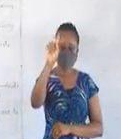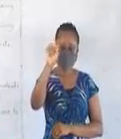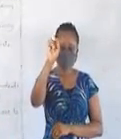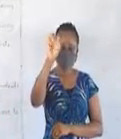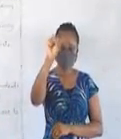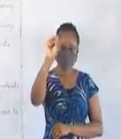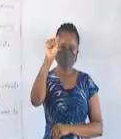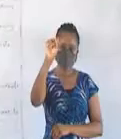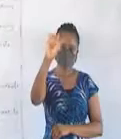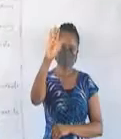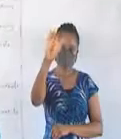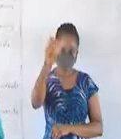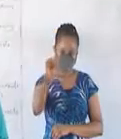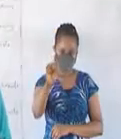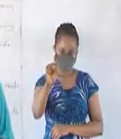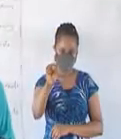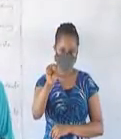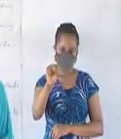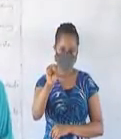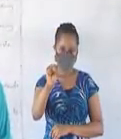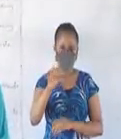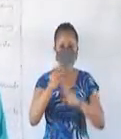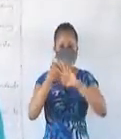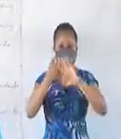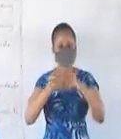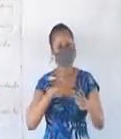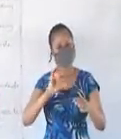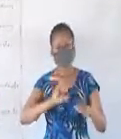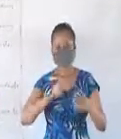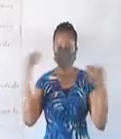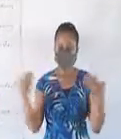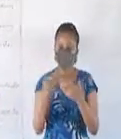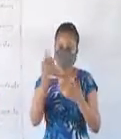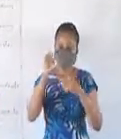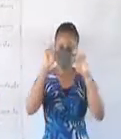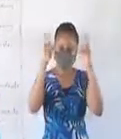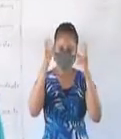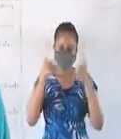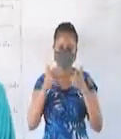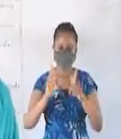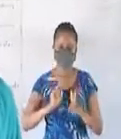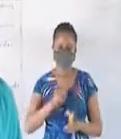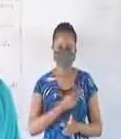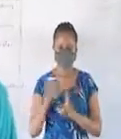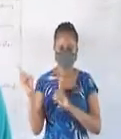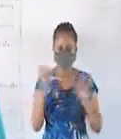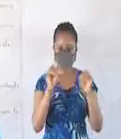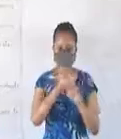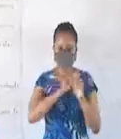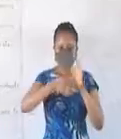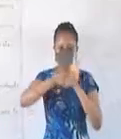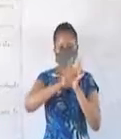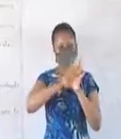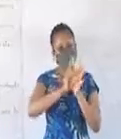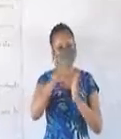topic, let us do a recap of what we learned in our last